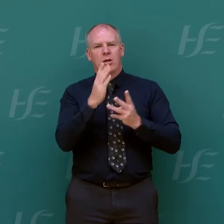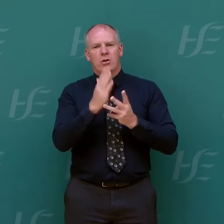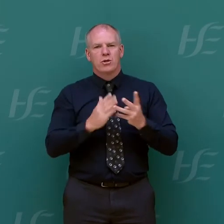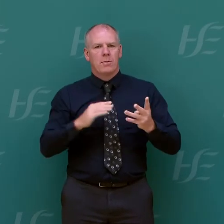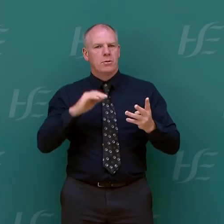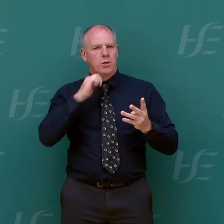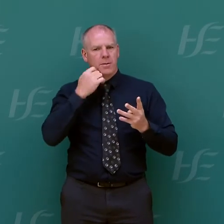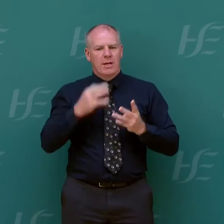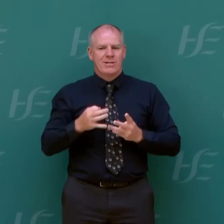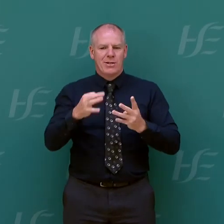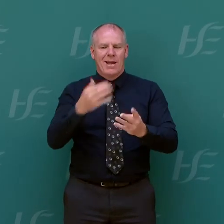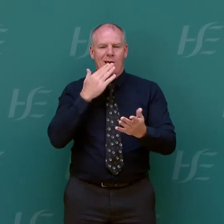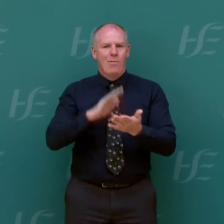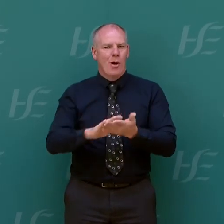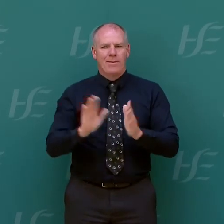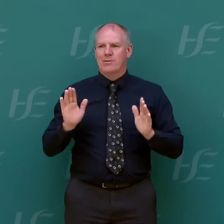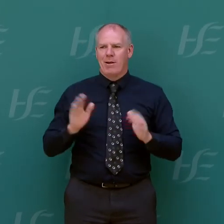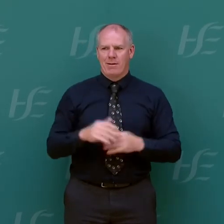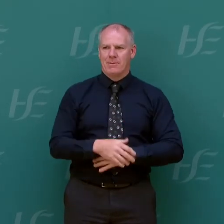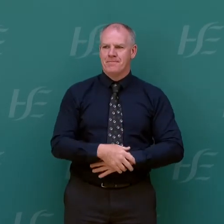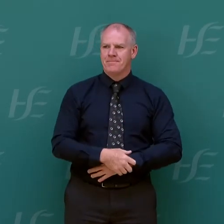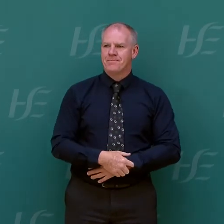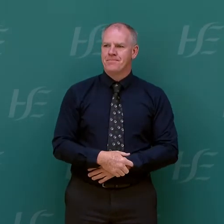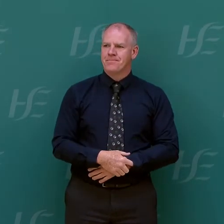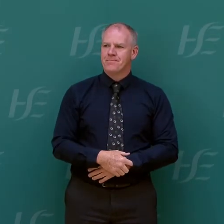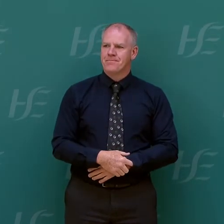due to delayed appointments made.